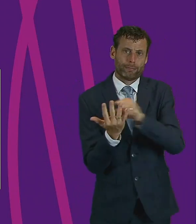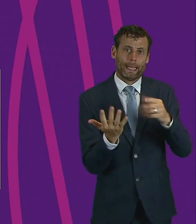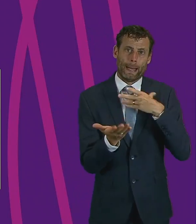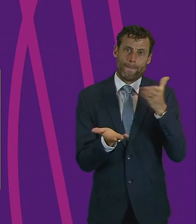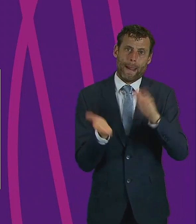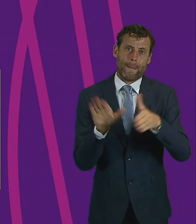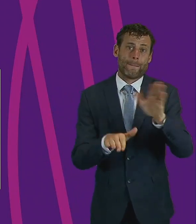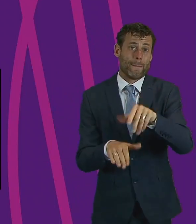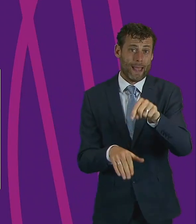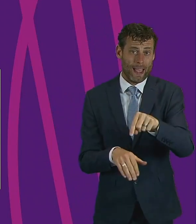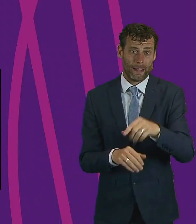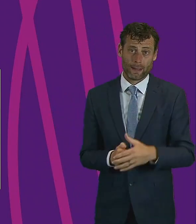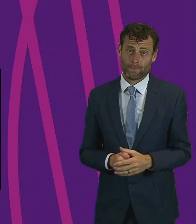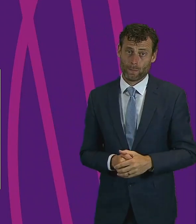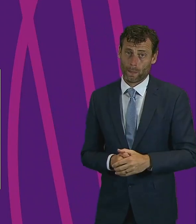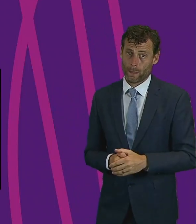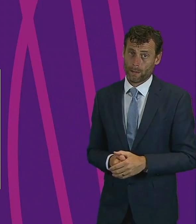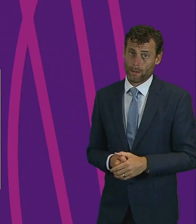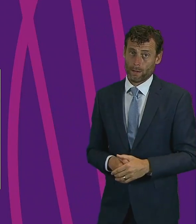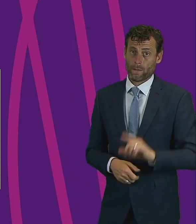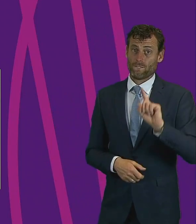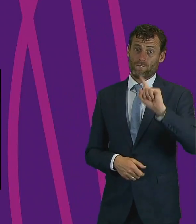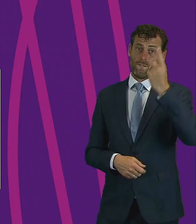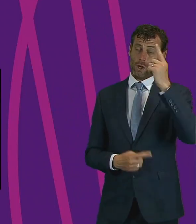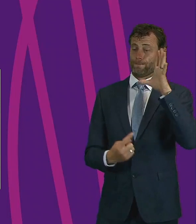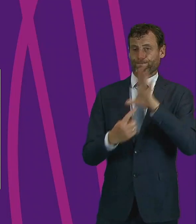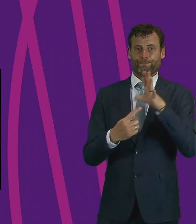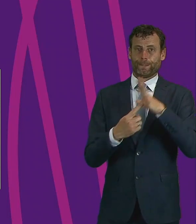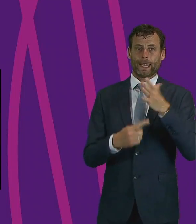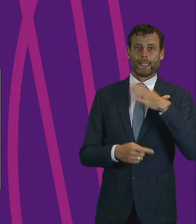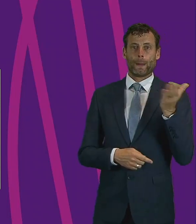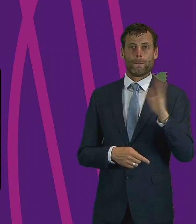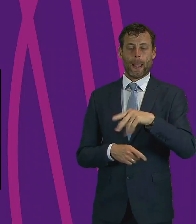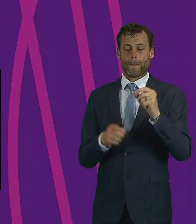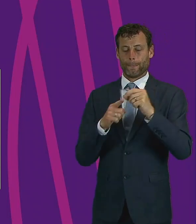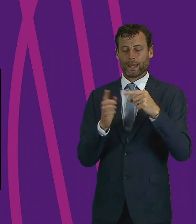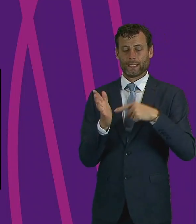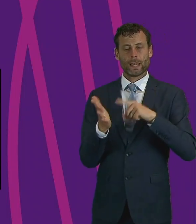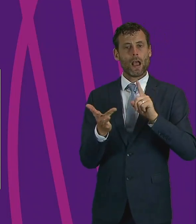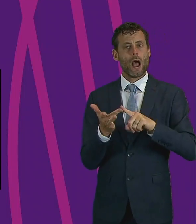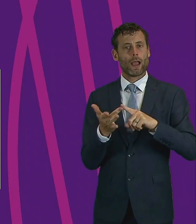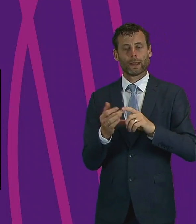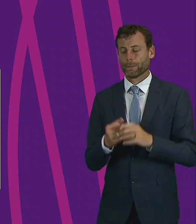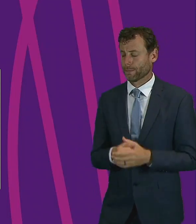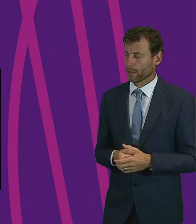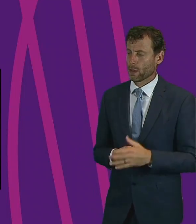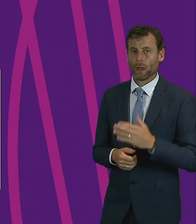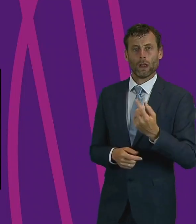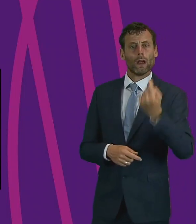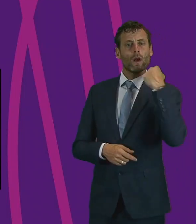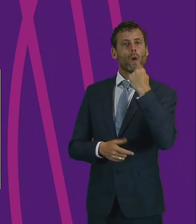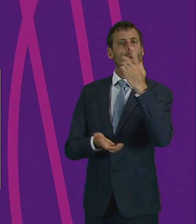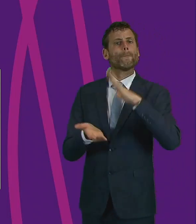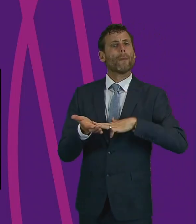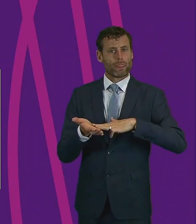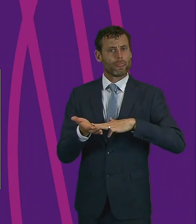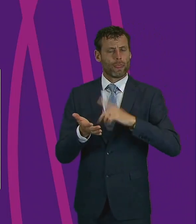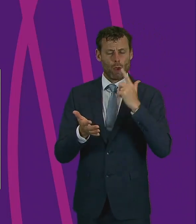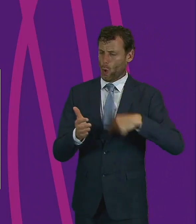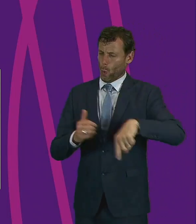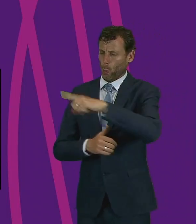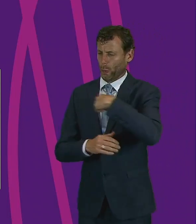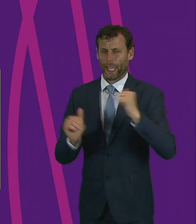NHS. The first being TTI. At the start of last month, we agreed that it was